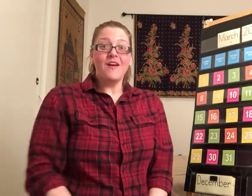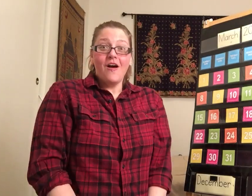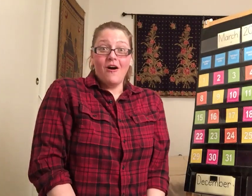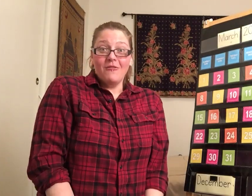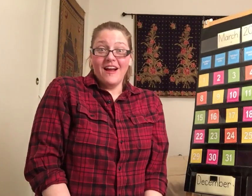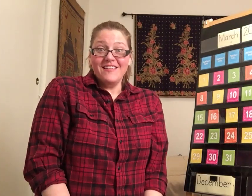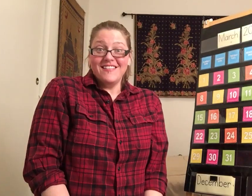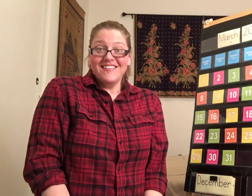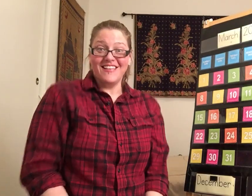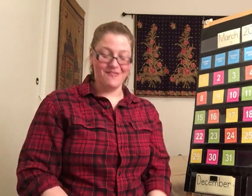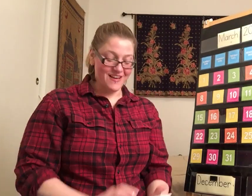All right, here we go.